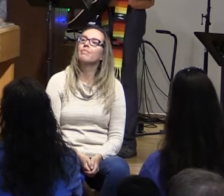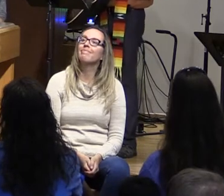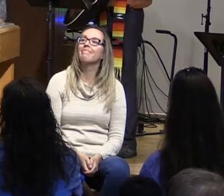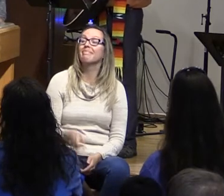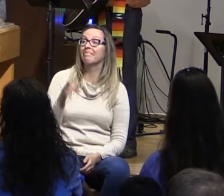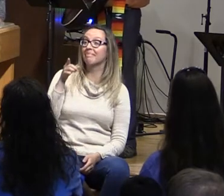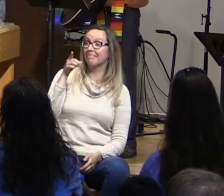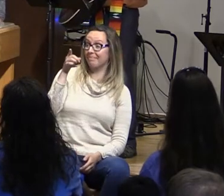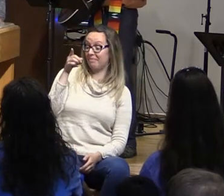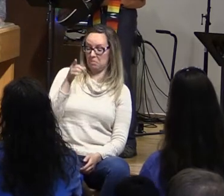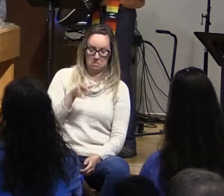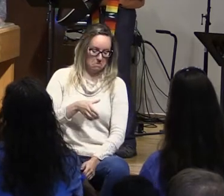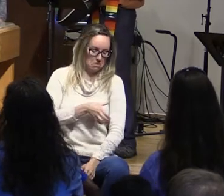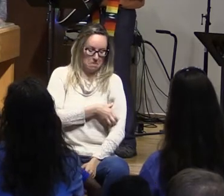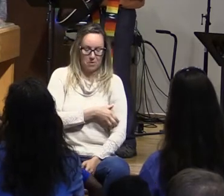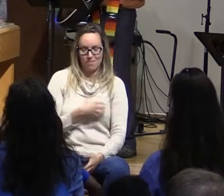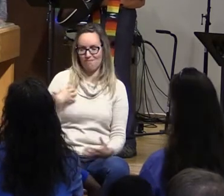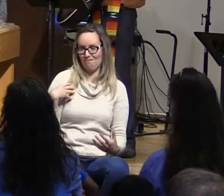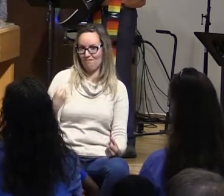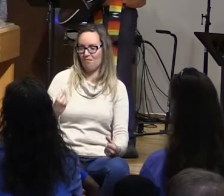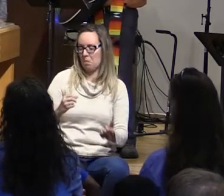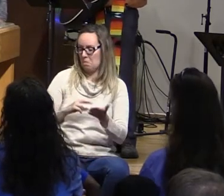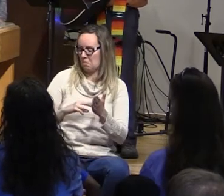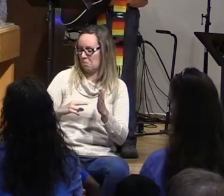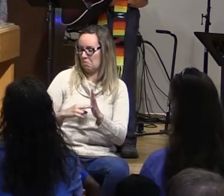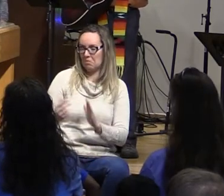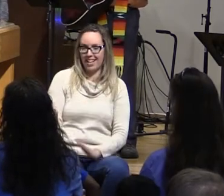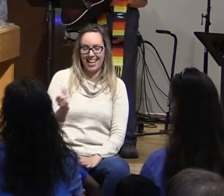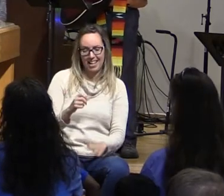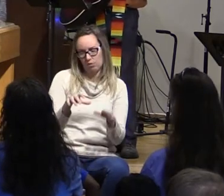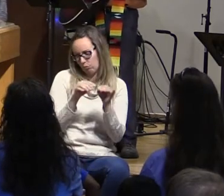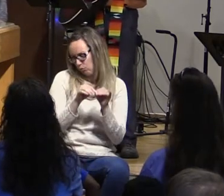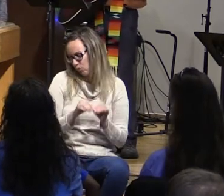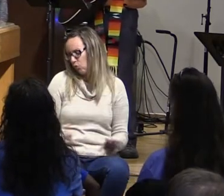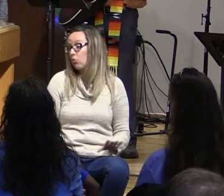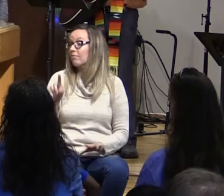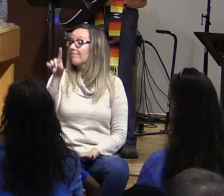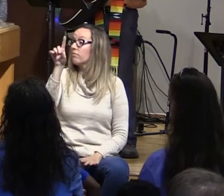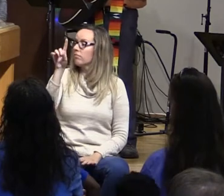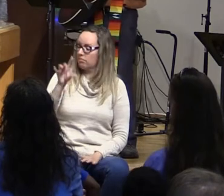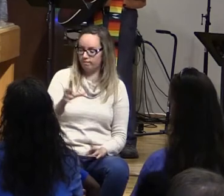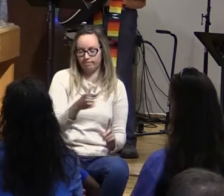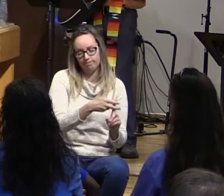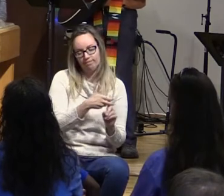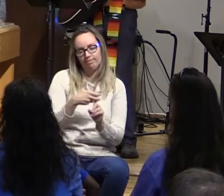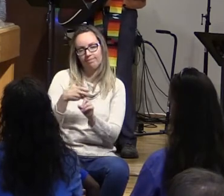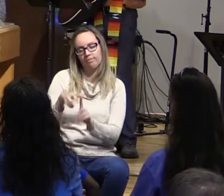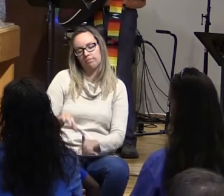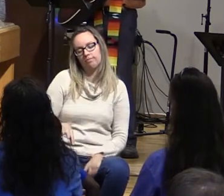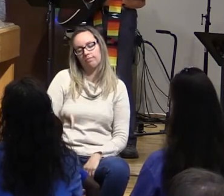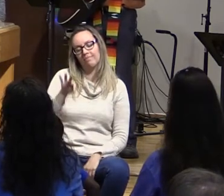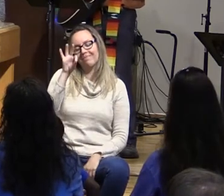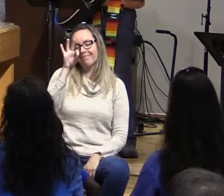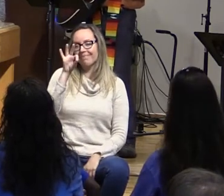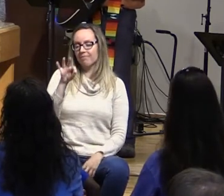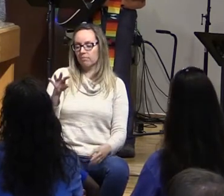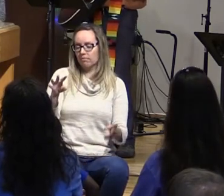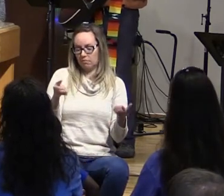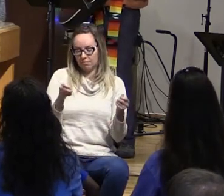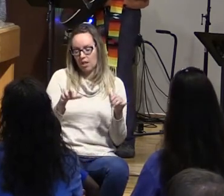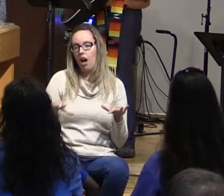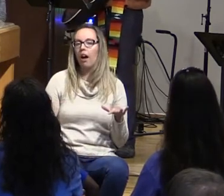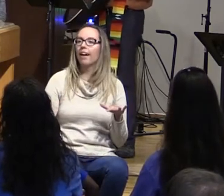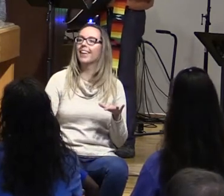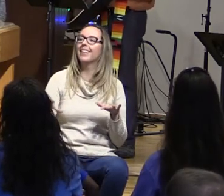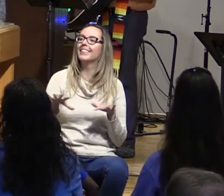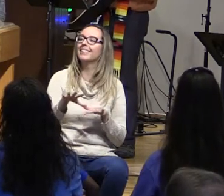You make beautiful things. You make beautiful things out of the